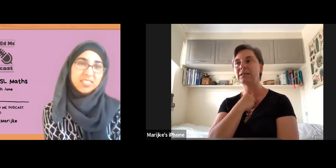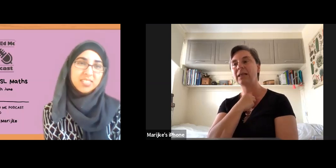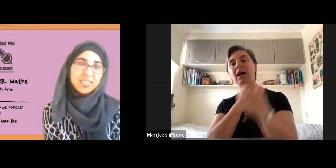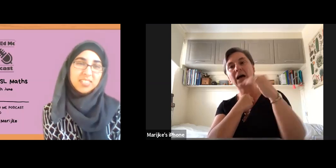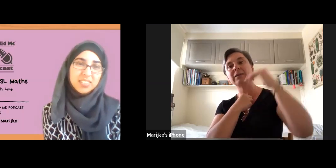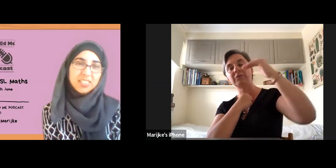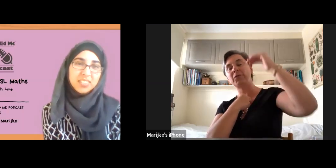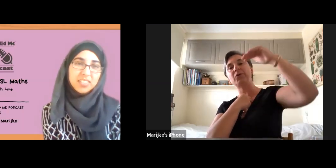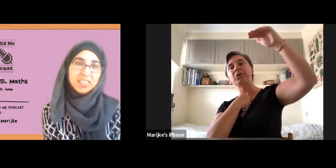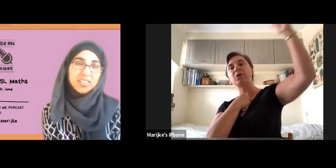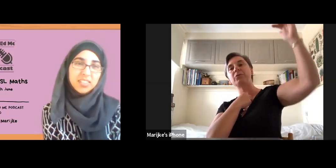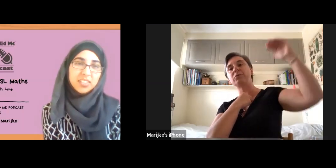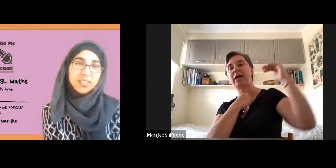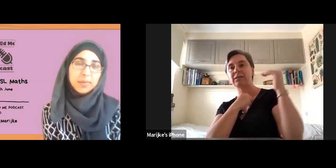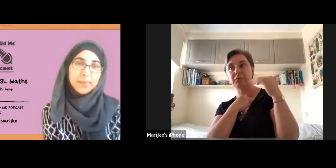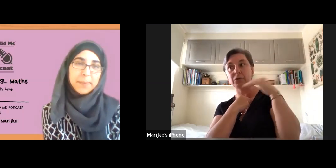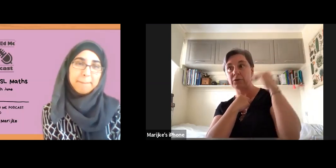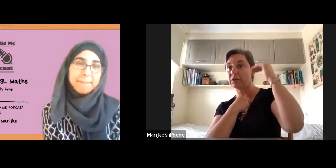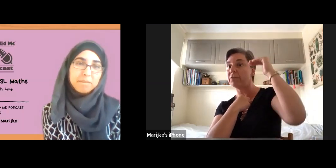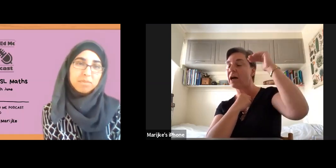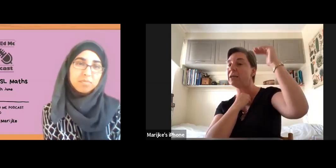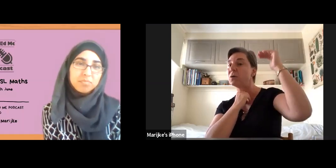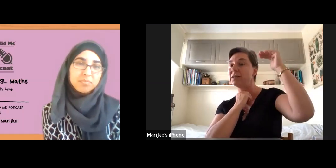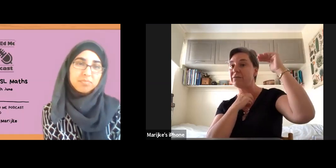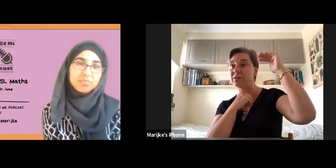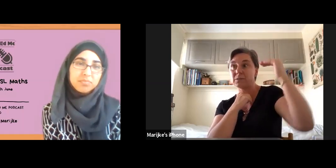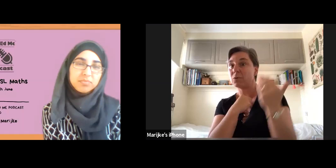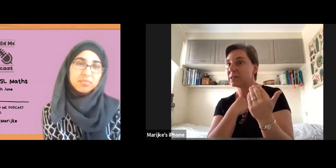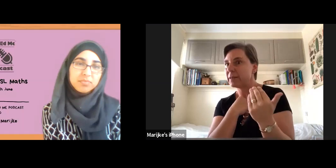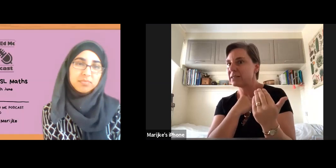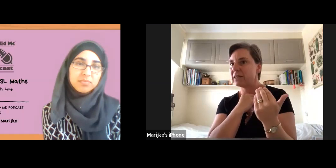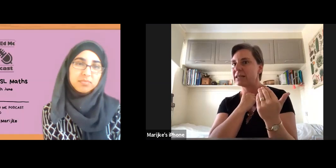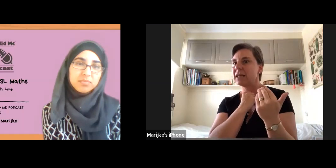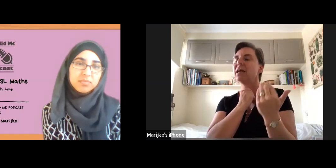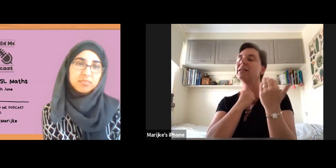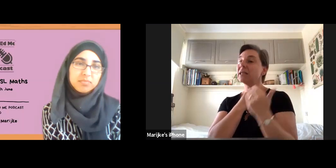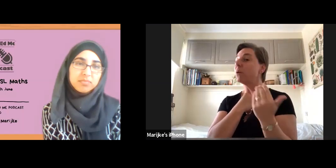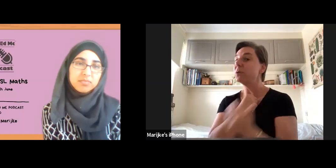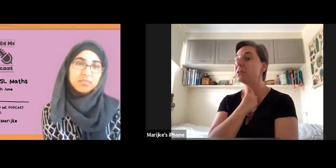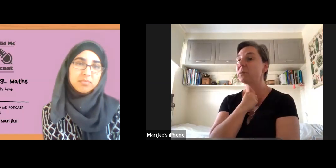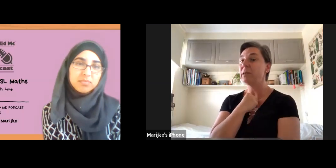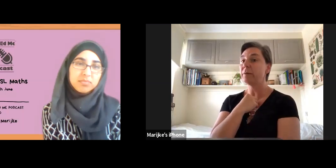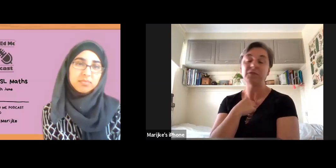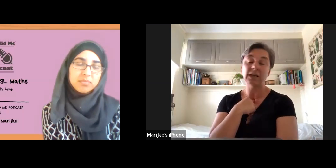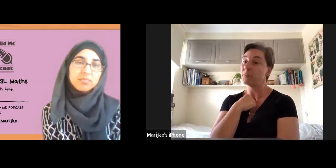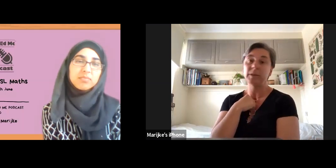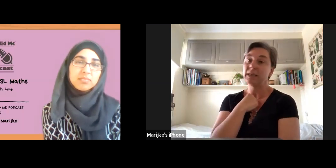and the further you go through the ranks, the higher you go the levels, the more expensive it gets. And that's what puts a lot of people off, and I completely get